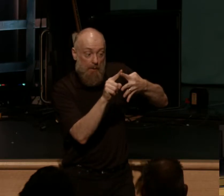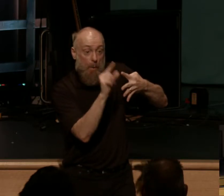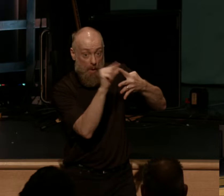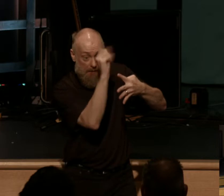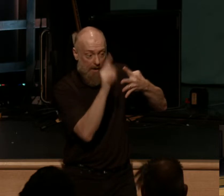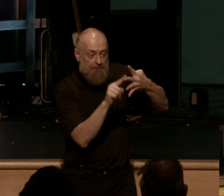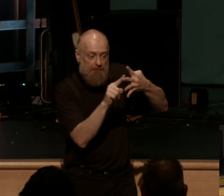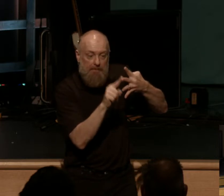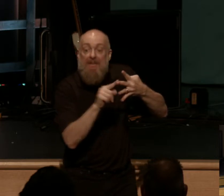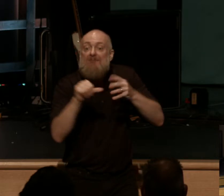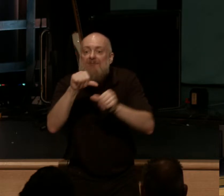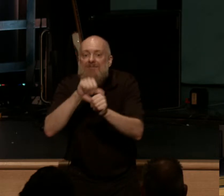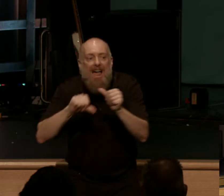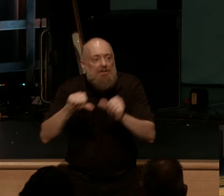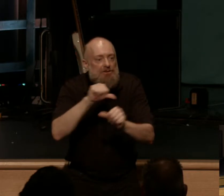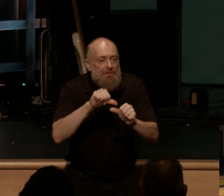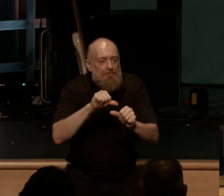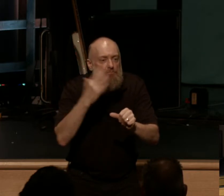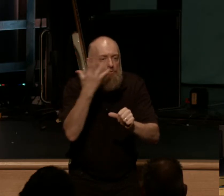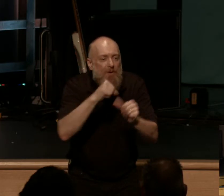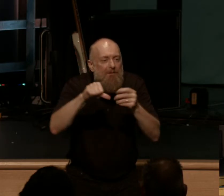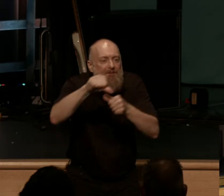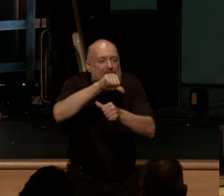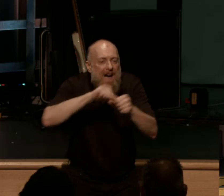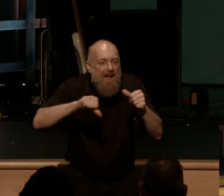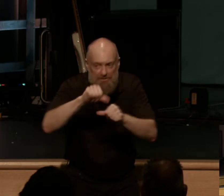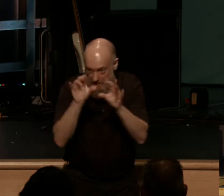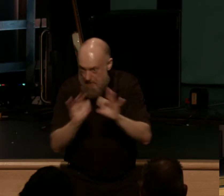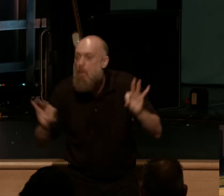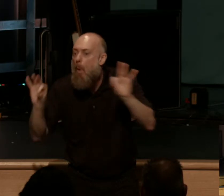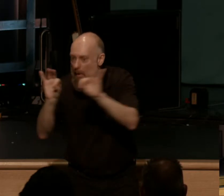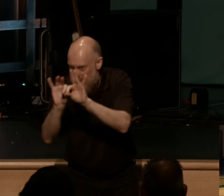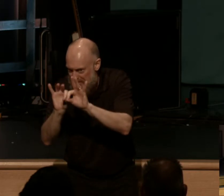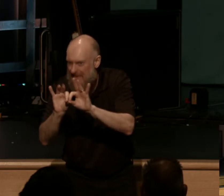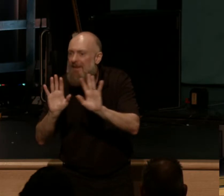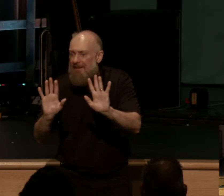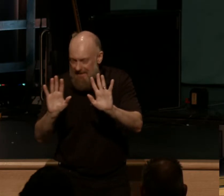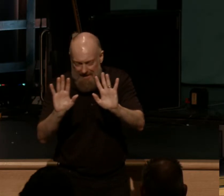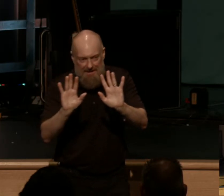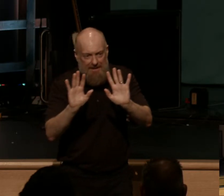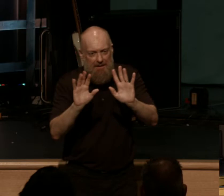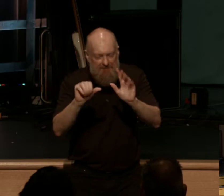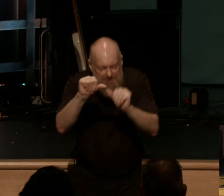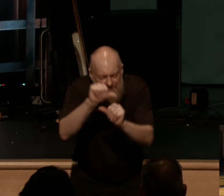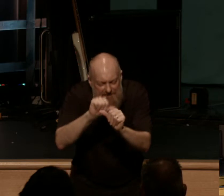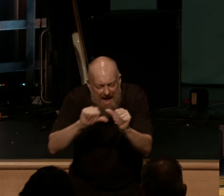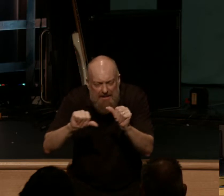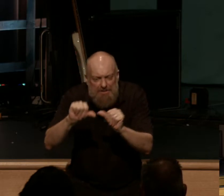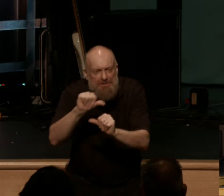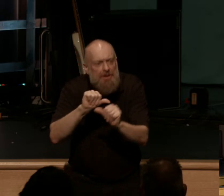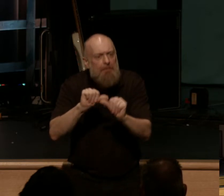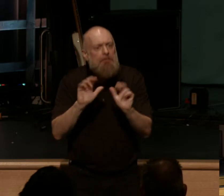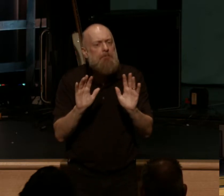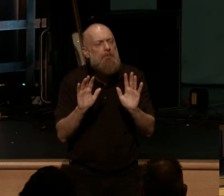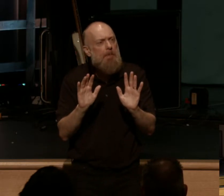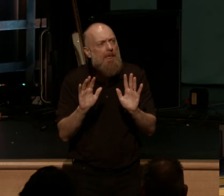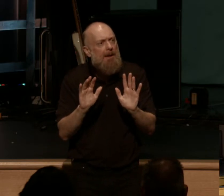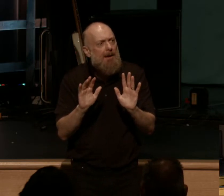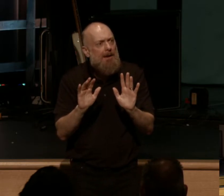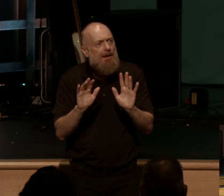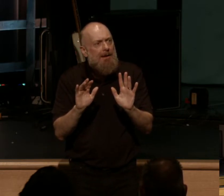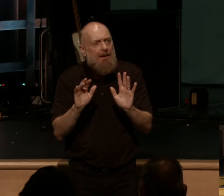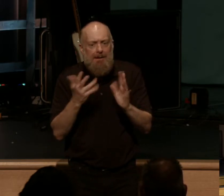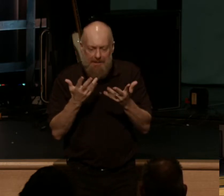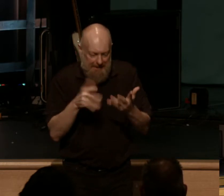fellowship. Beautiful fellowship. That's the familiar Greek word koinonia. The root of koinonia is